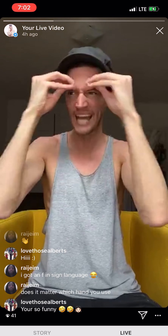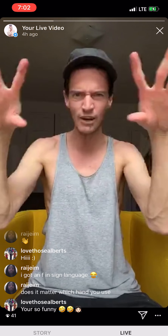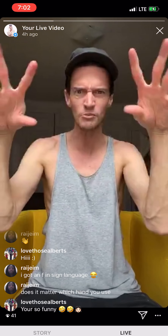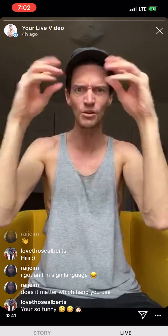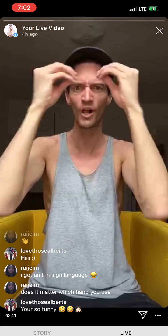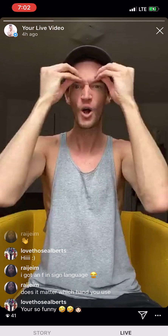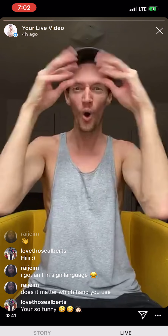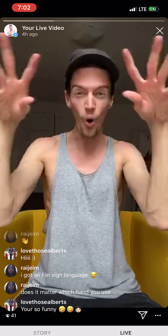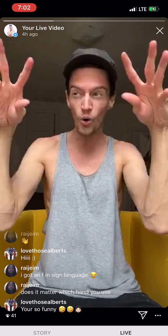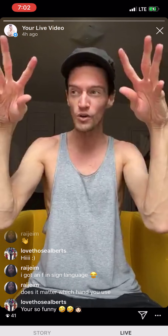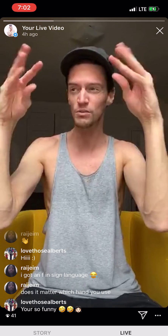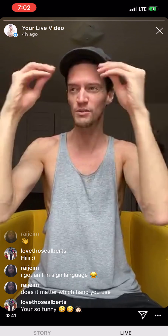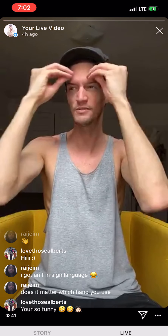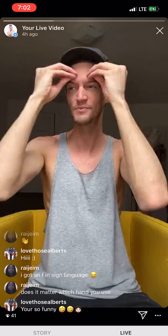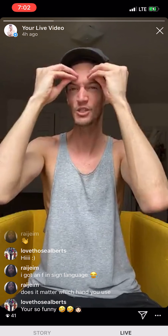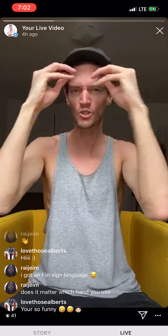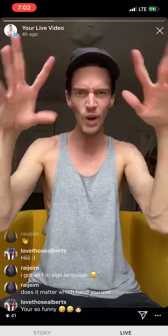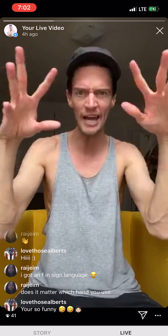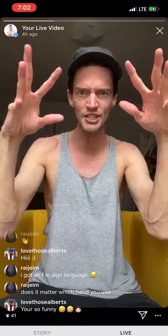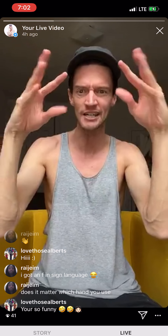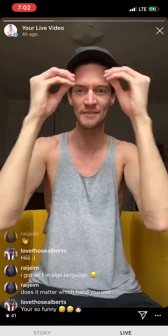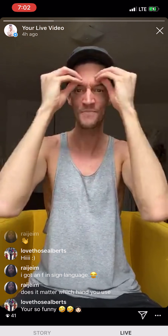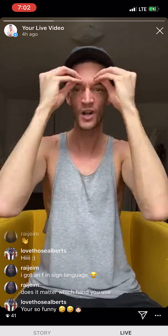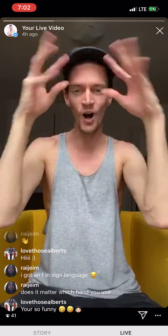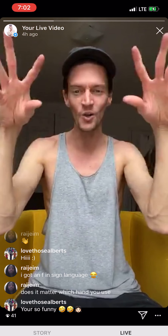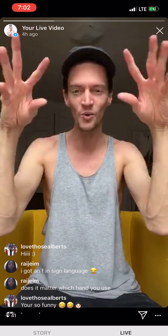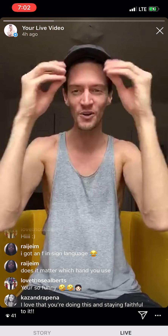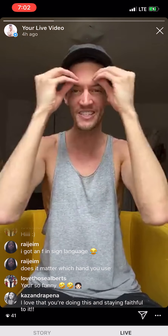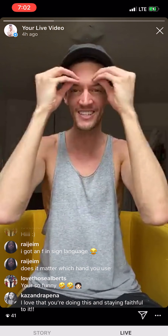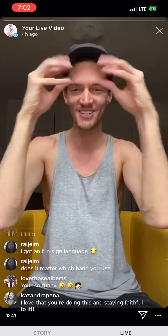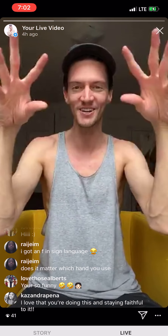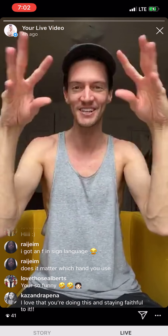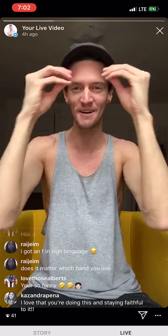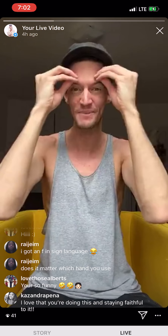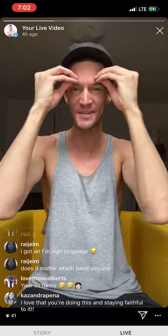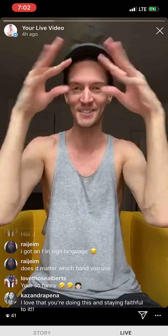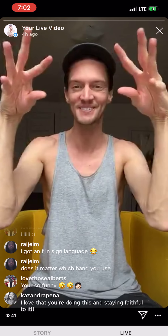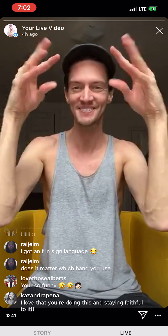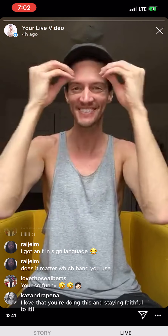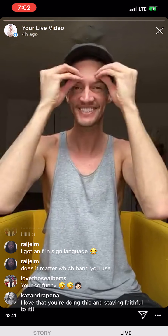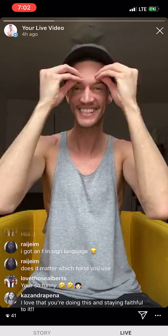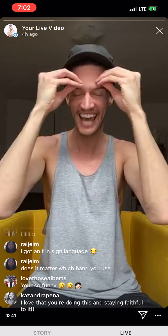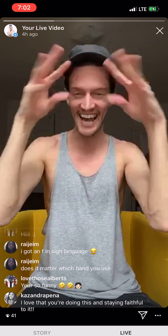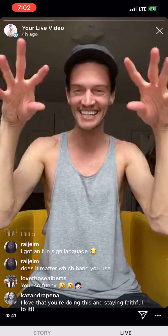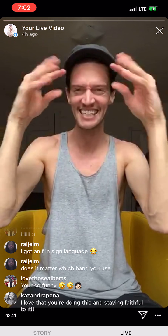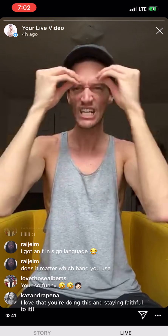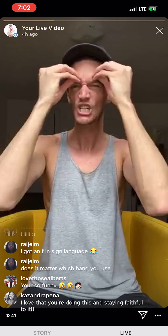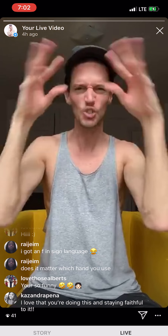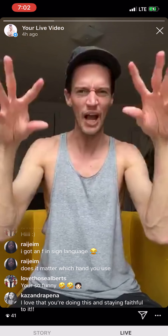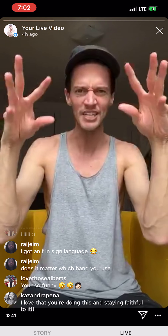Terrible. Horrible. Tragic. All words that start up here. Yeah. Tragic.